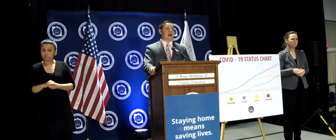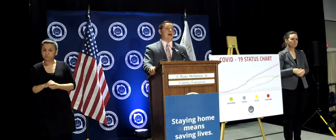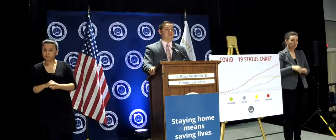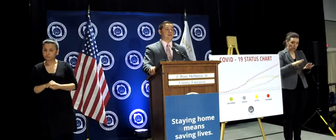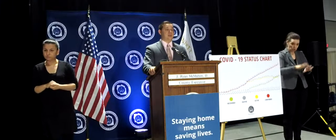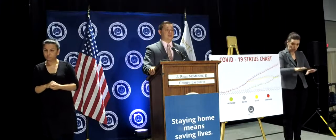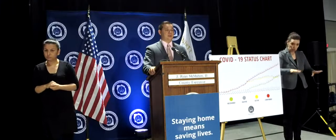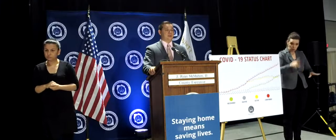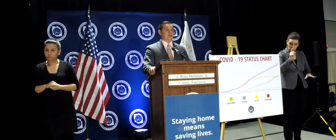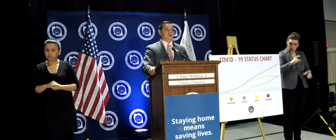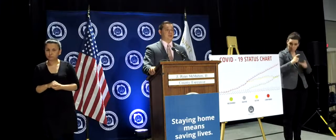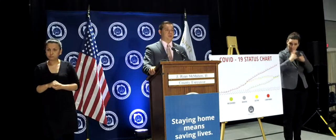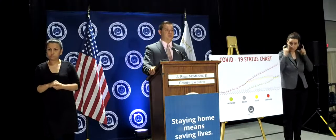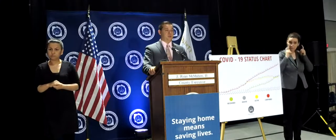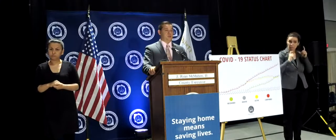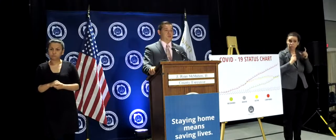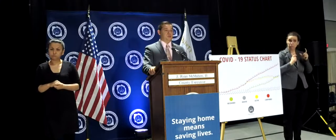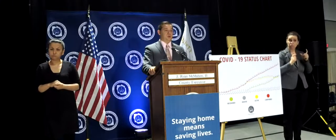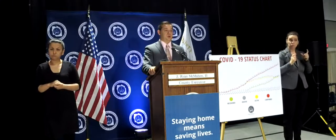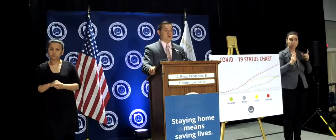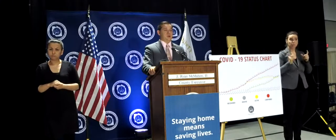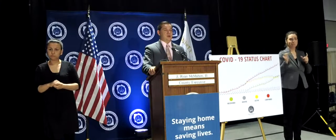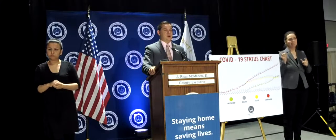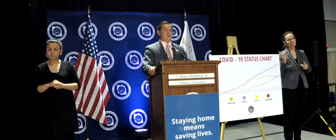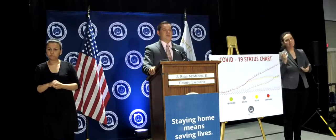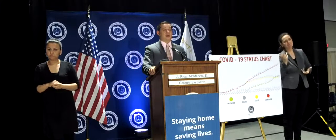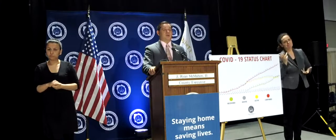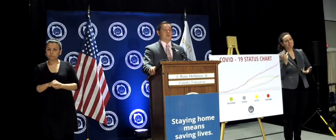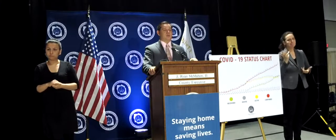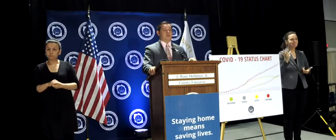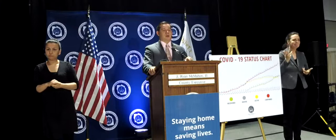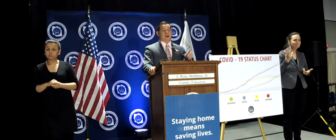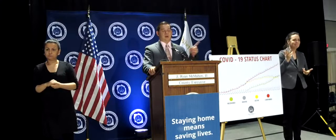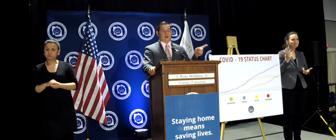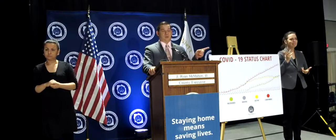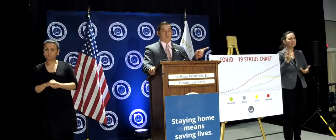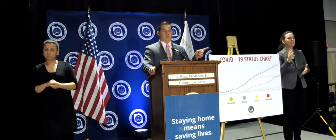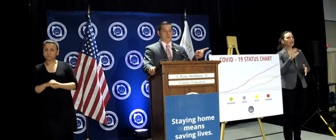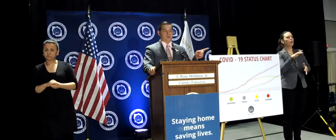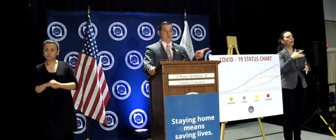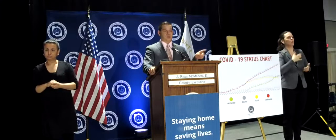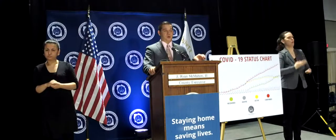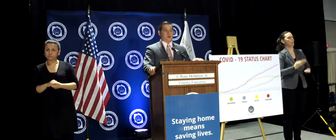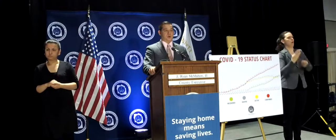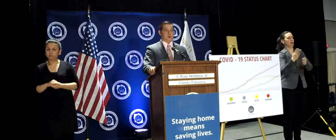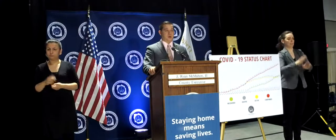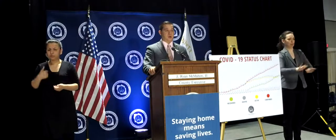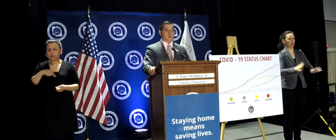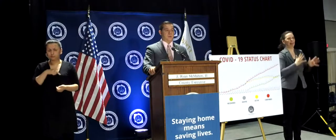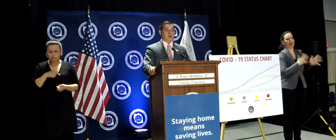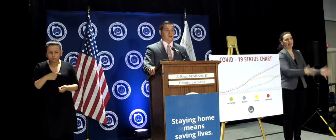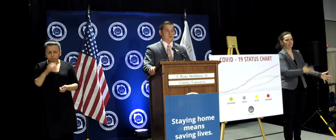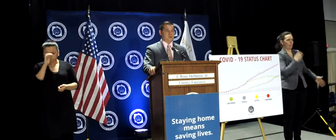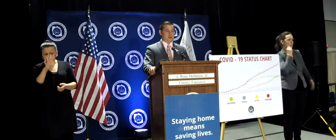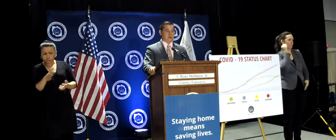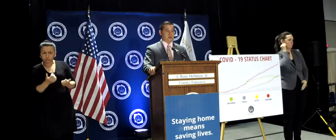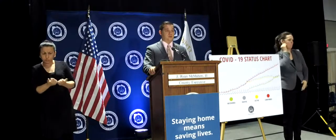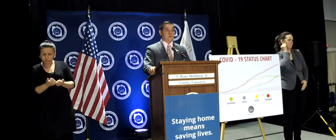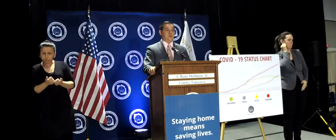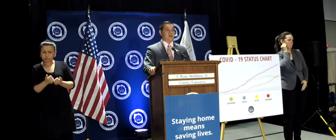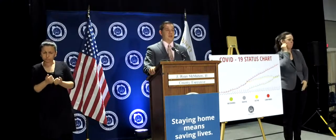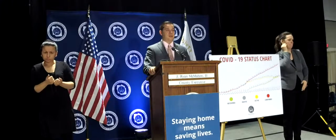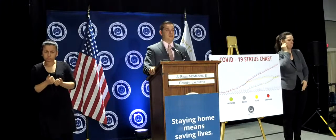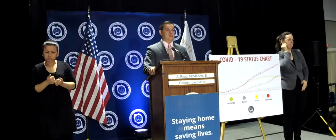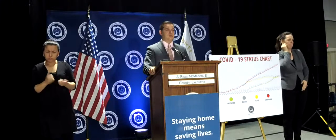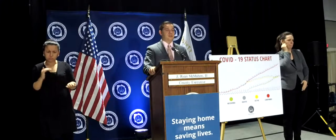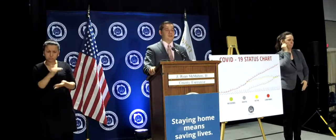folks not to take their children to the grocery store. We've gotten reports, I had a call with grocery store managers today from